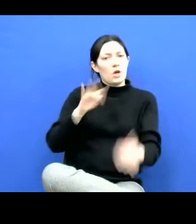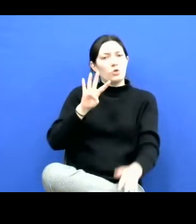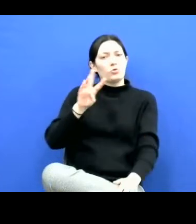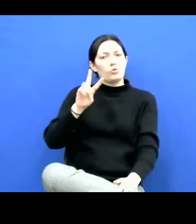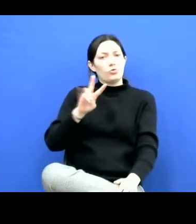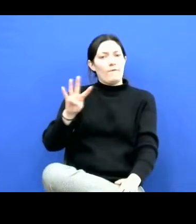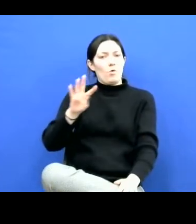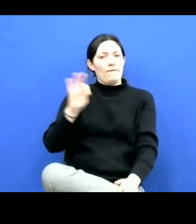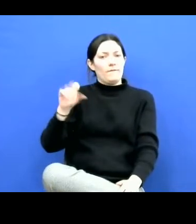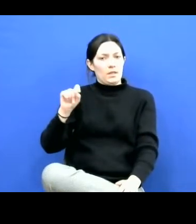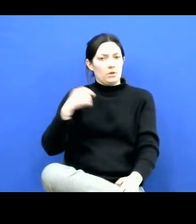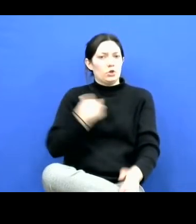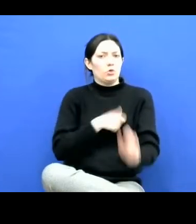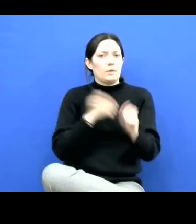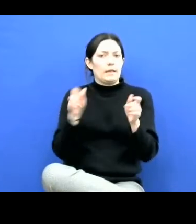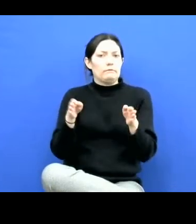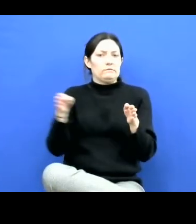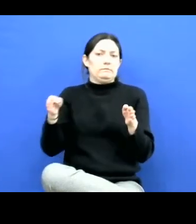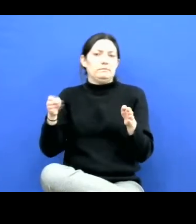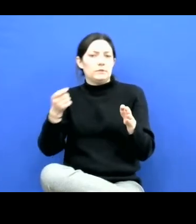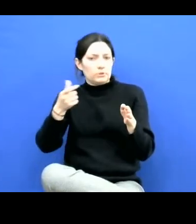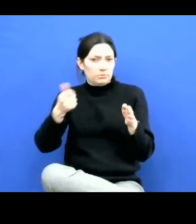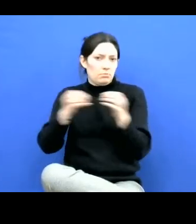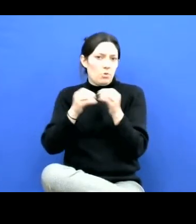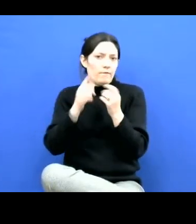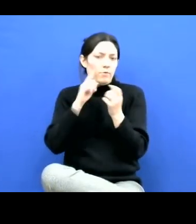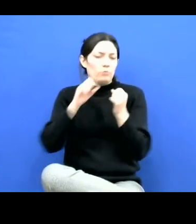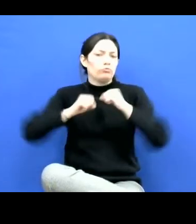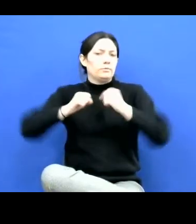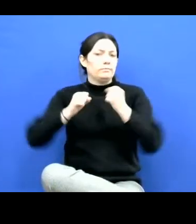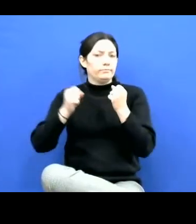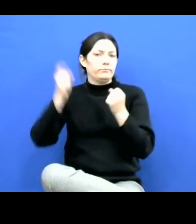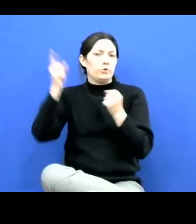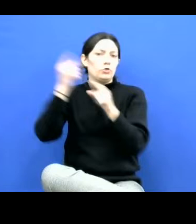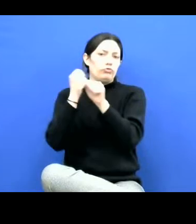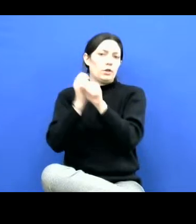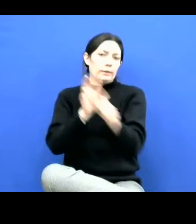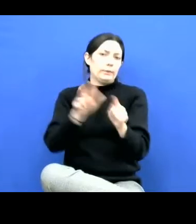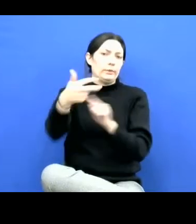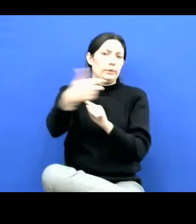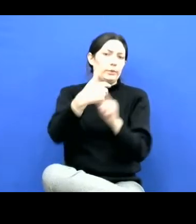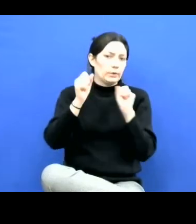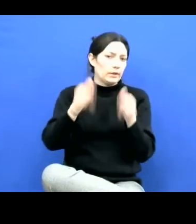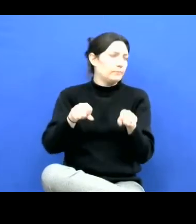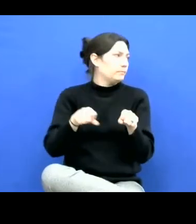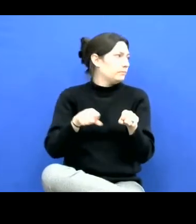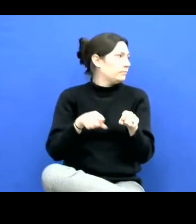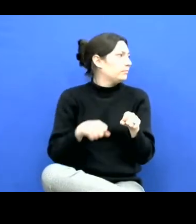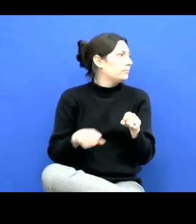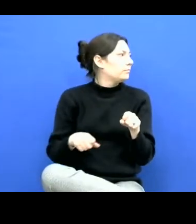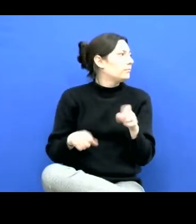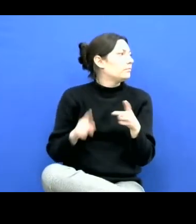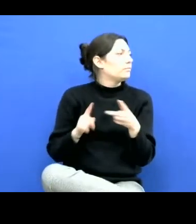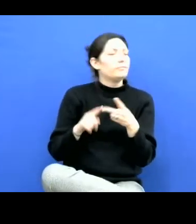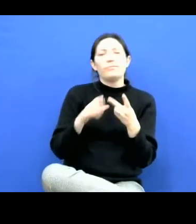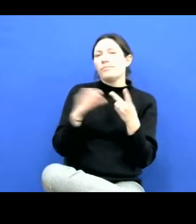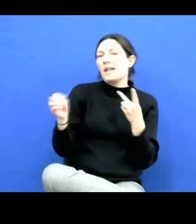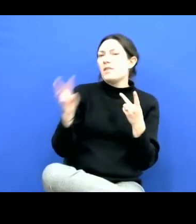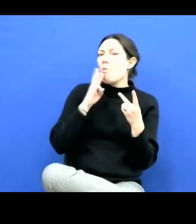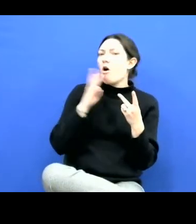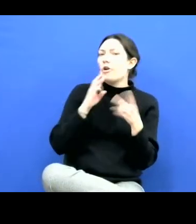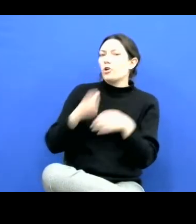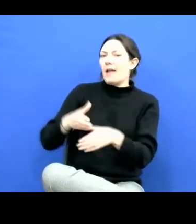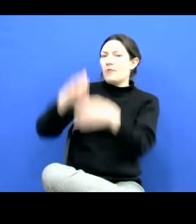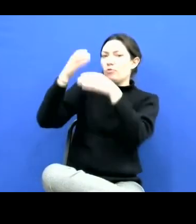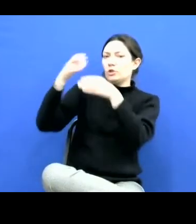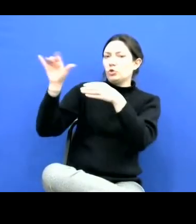feet, so tweaking it with 2 extra feet won't be a problem. Yeah. And there was a concern about hydrants, I think. The hydrants? Yeah, I think there was. He